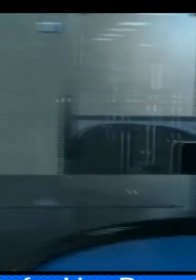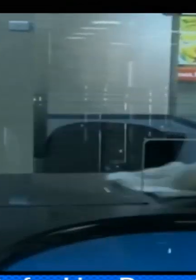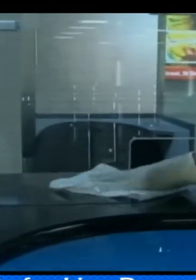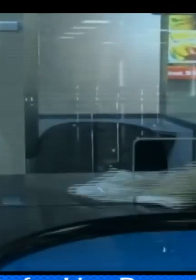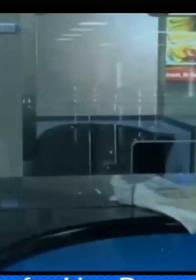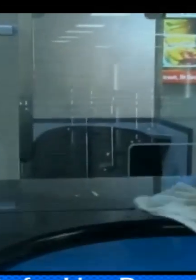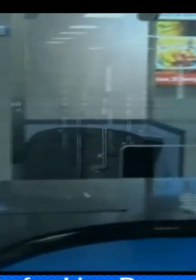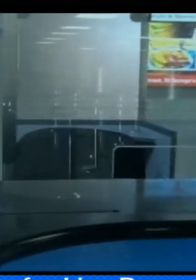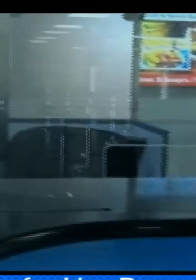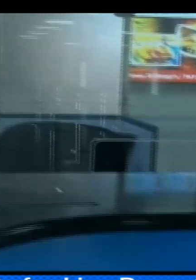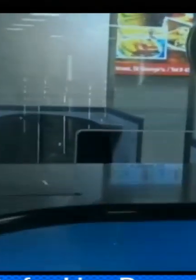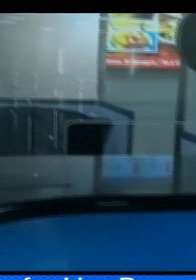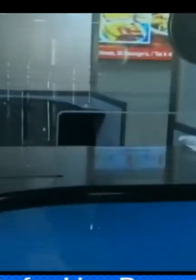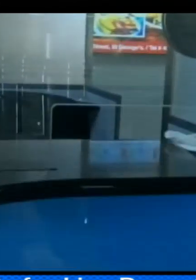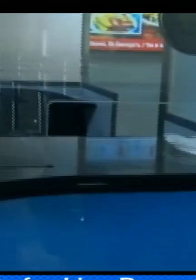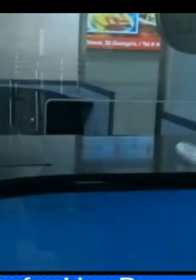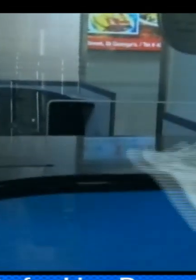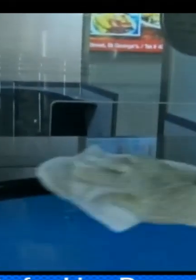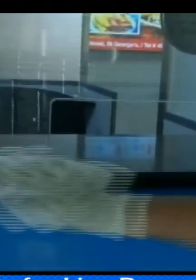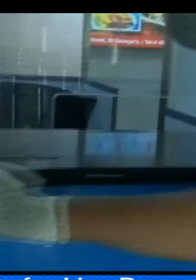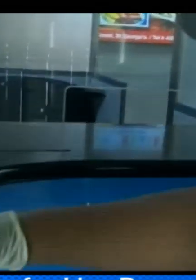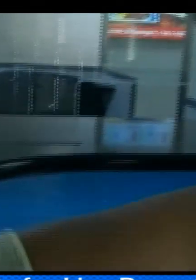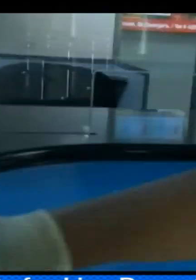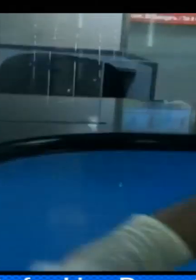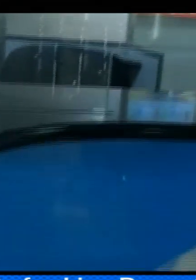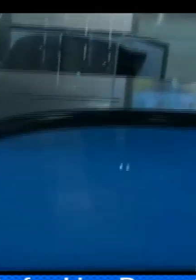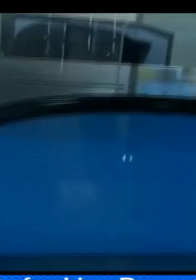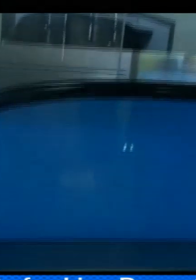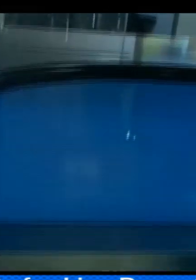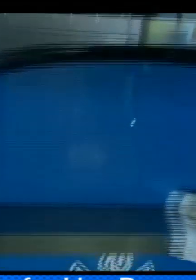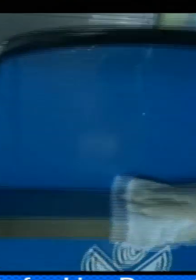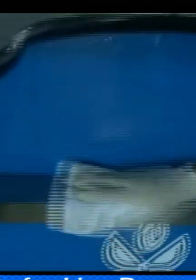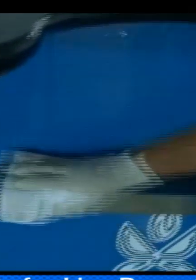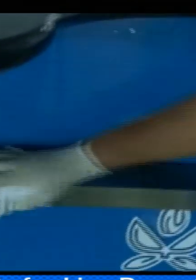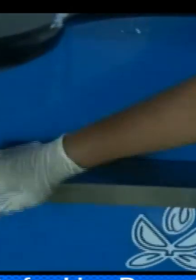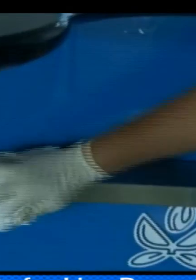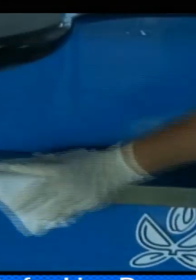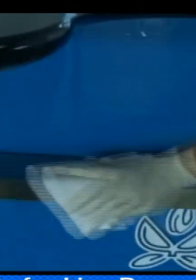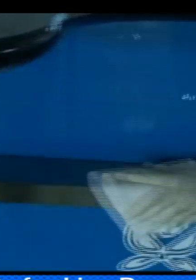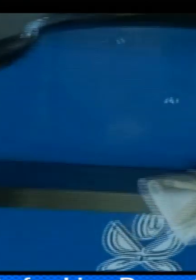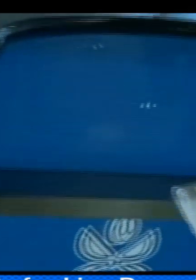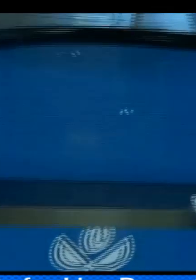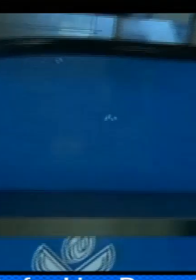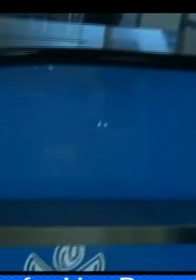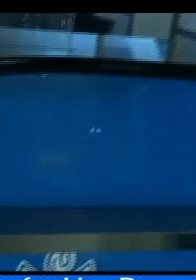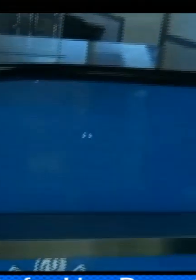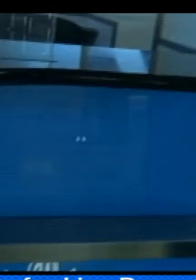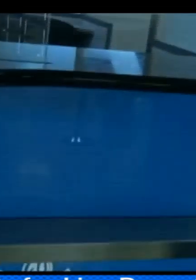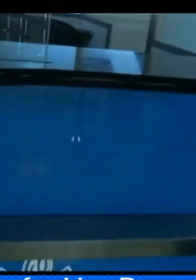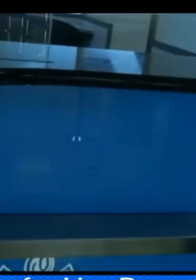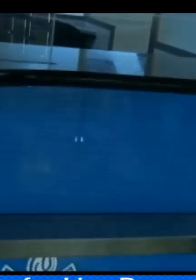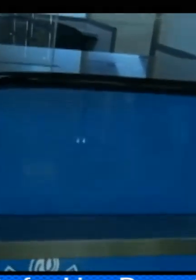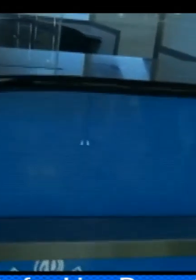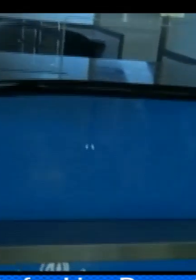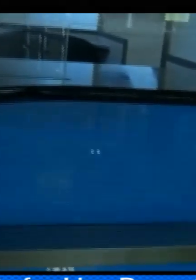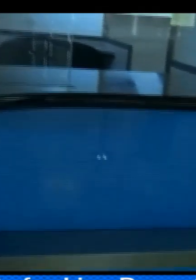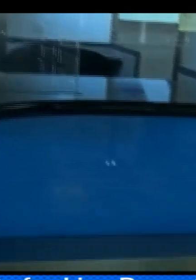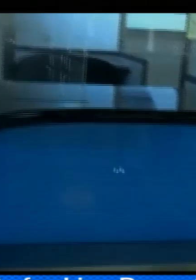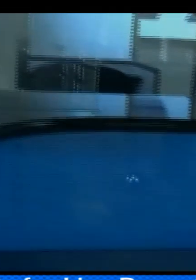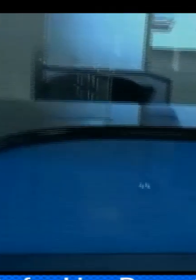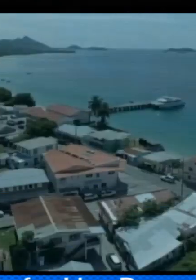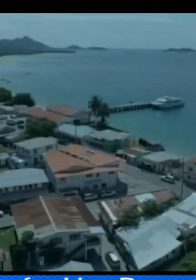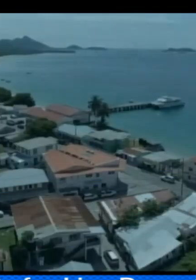clean and sanitize contact surfaces. And this will limit the transmission of the